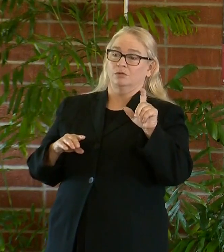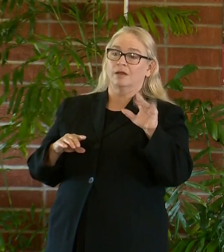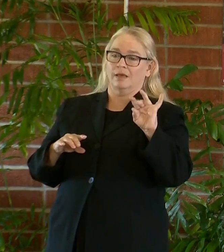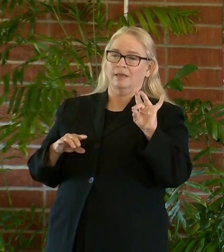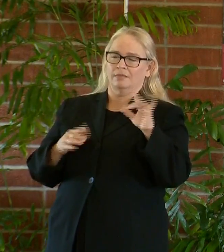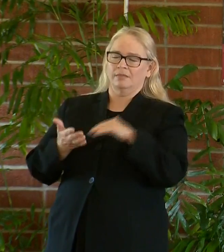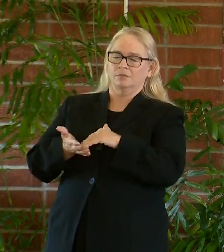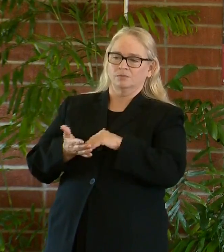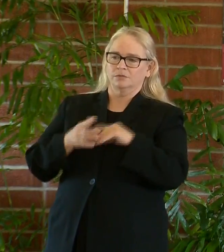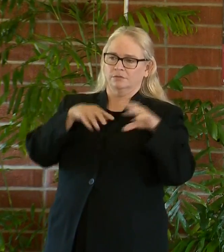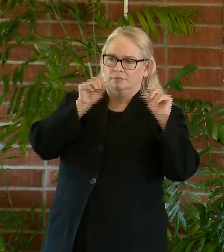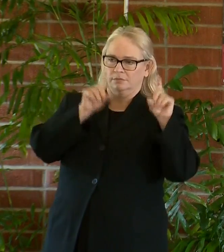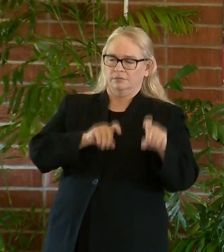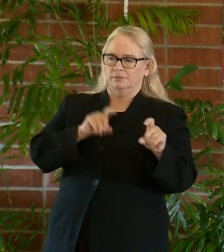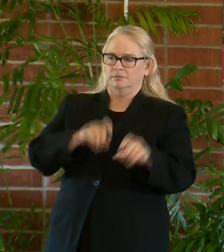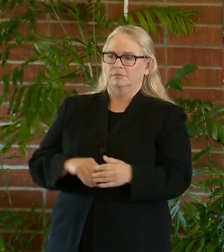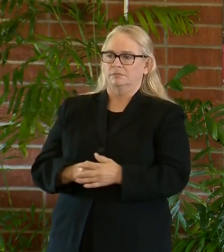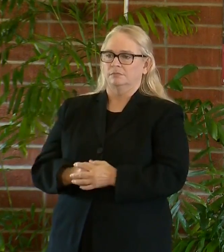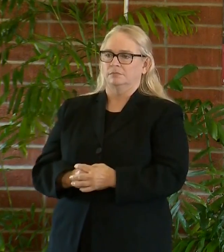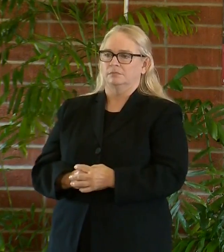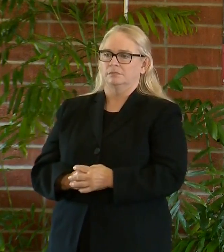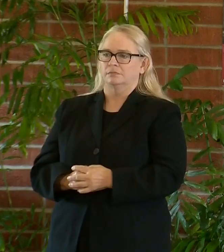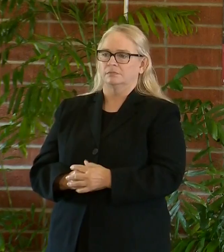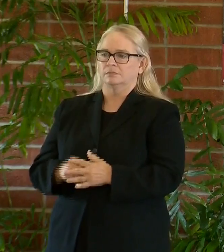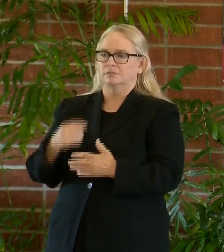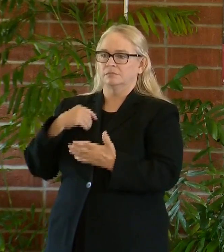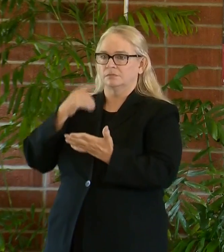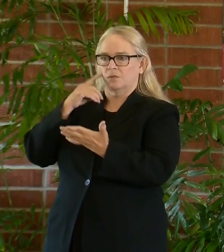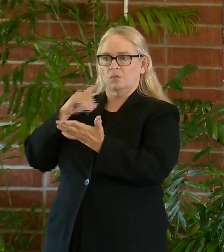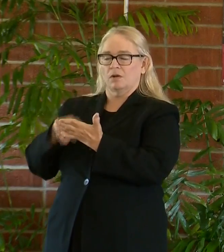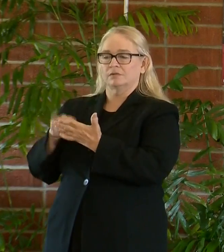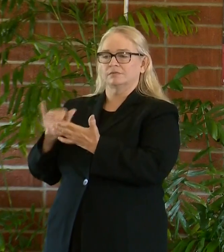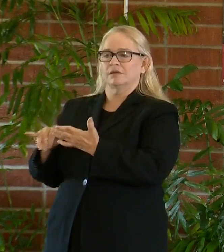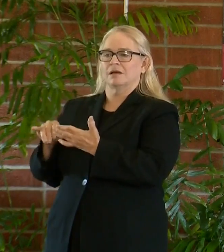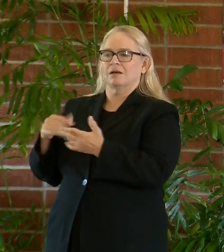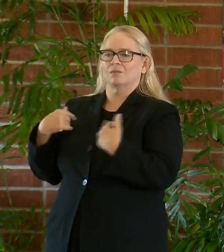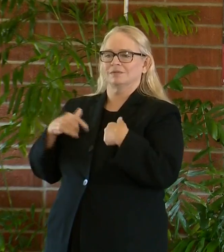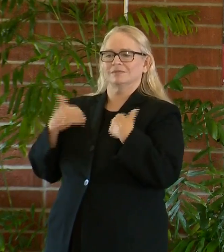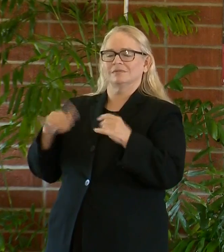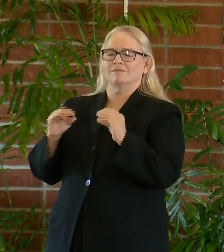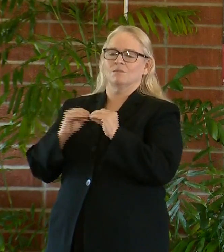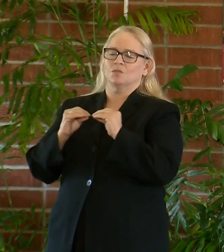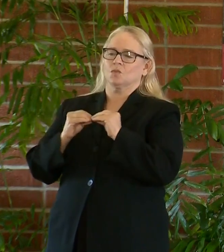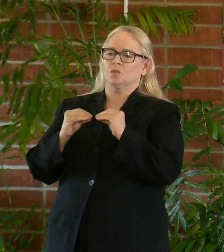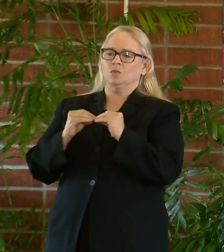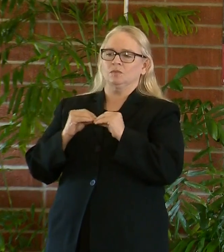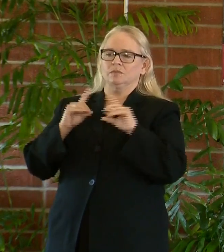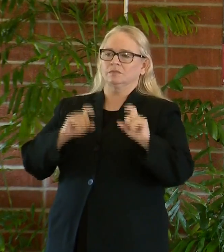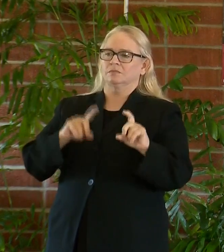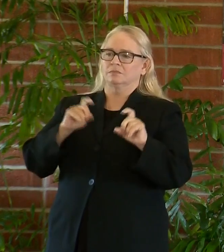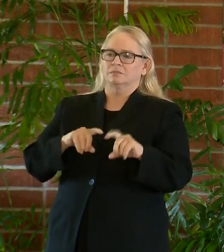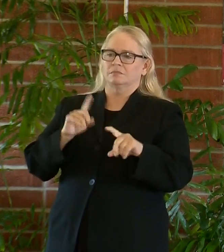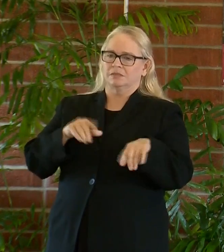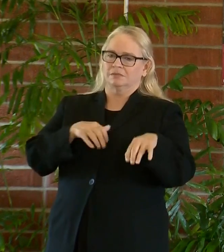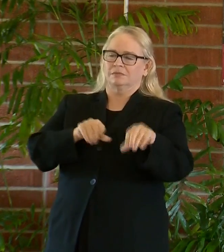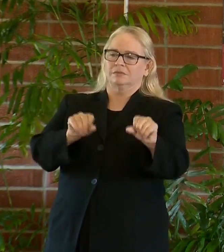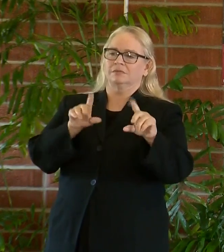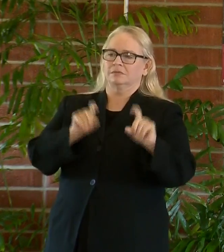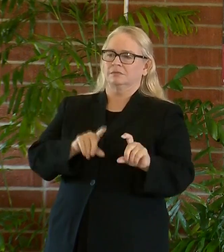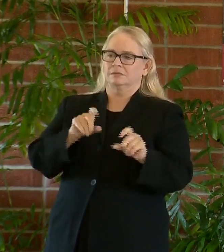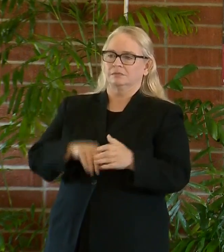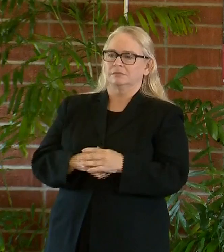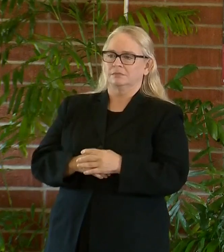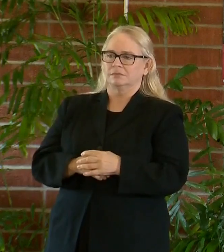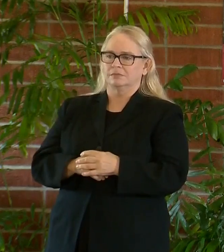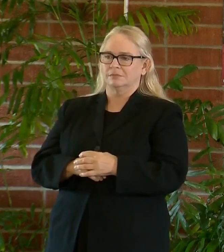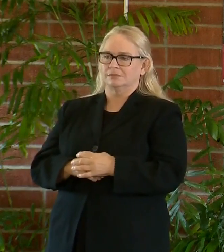128,000 tests. We recognize that we still have a lot of work to do and that not every part